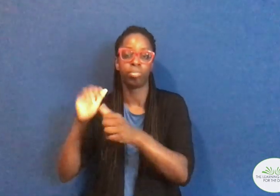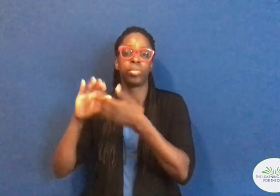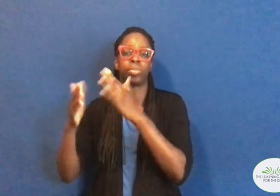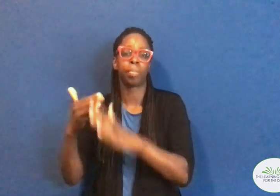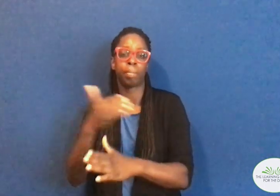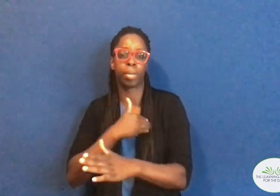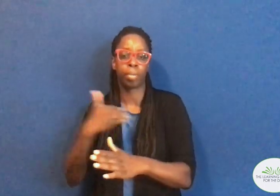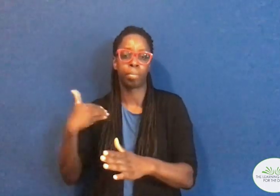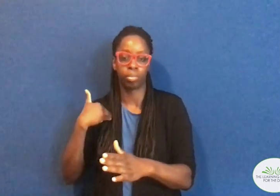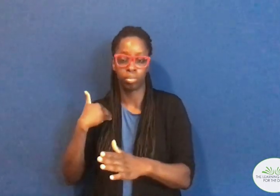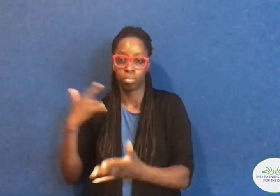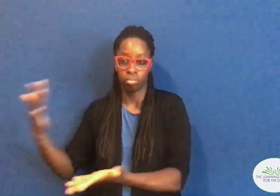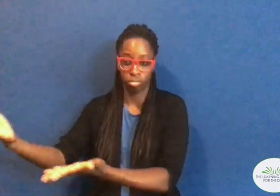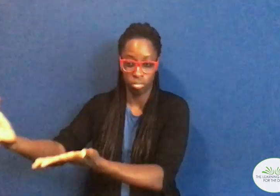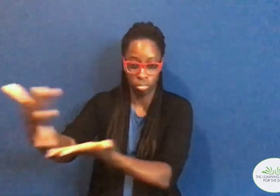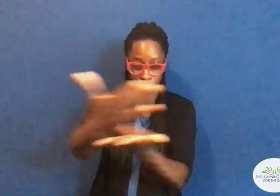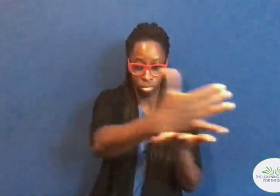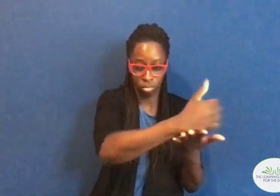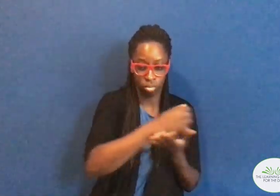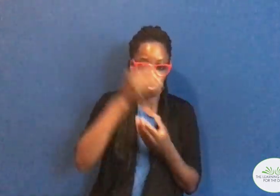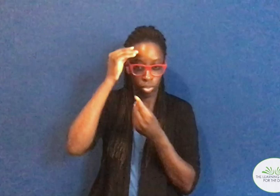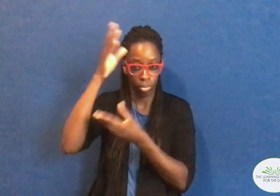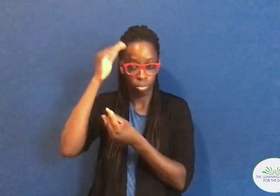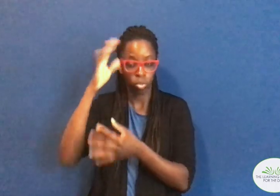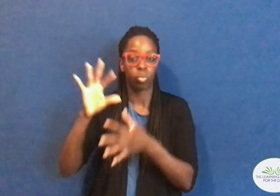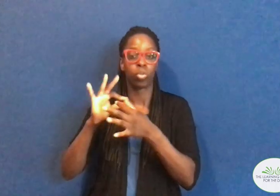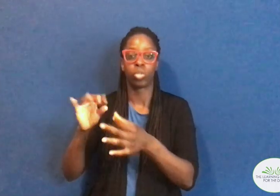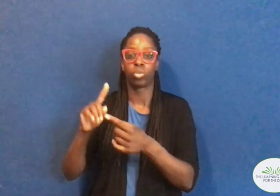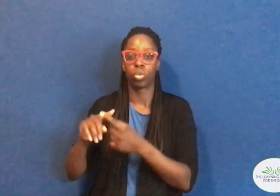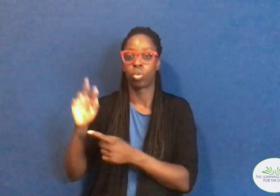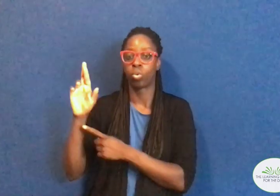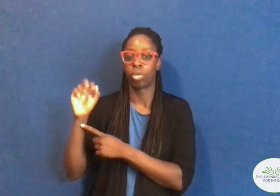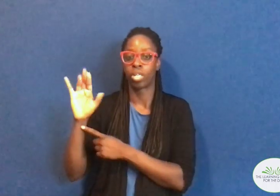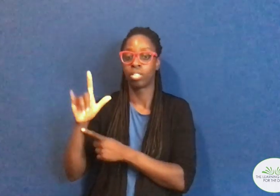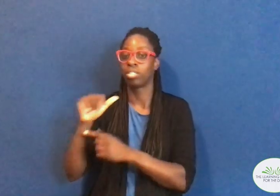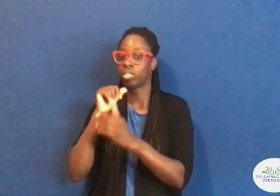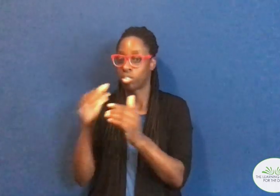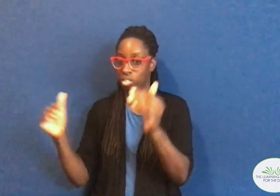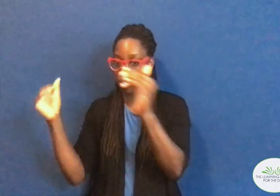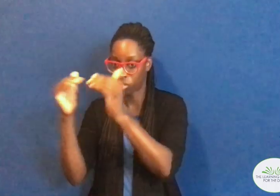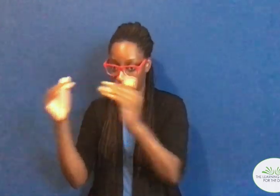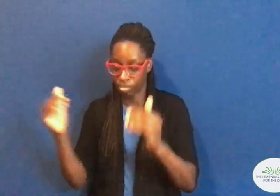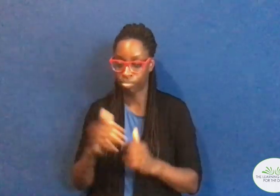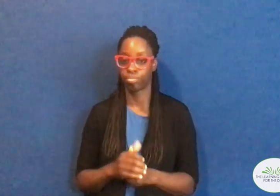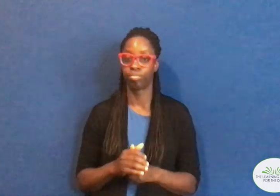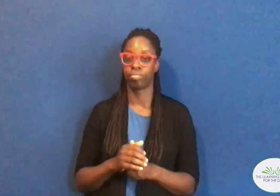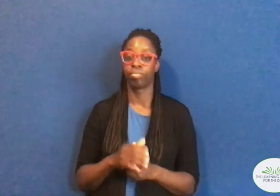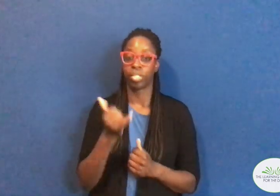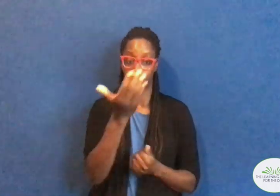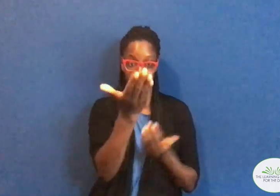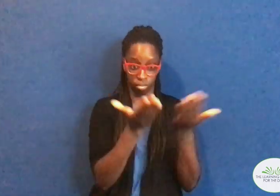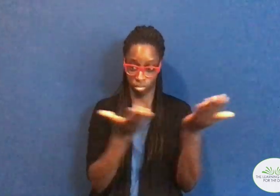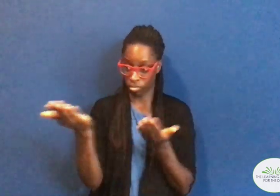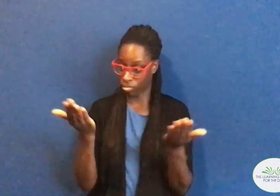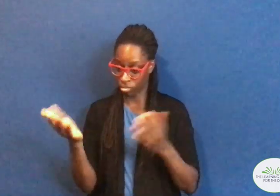to address racial inequities within the organization, inclusive of, at minimum, the following.